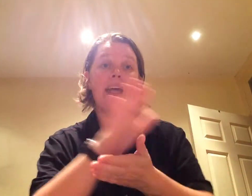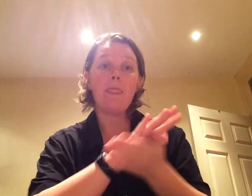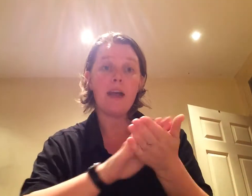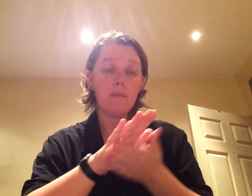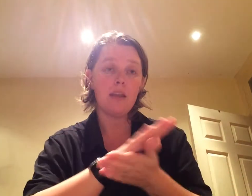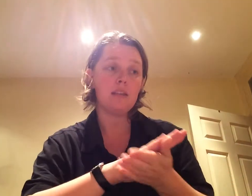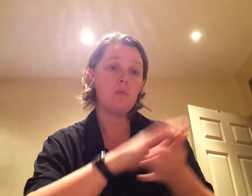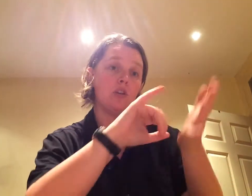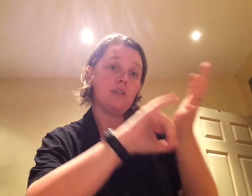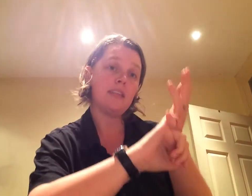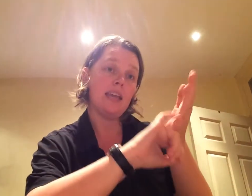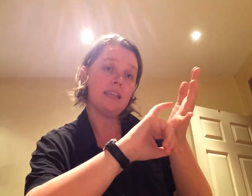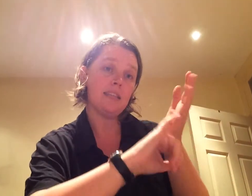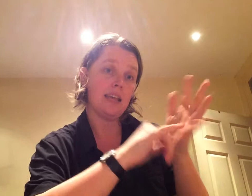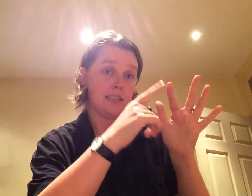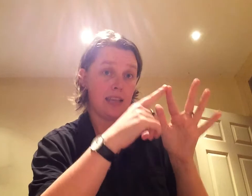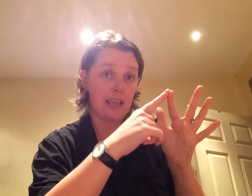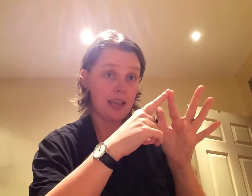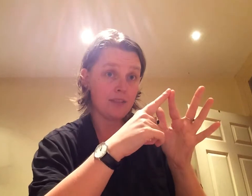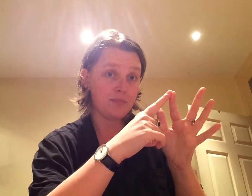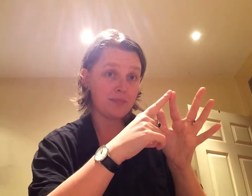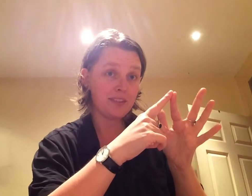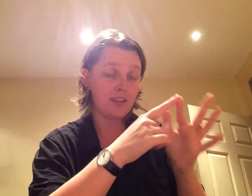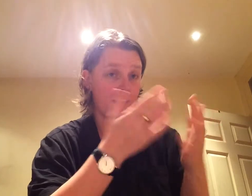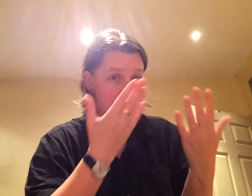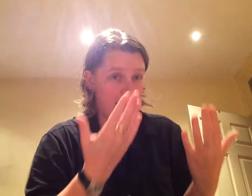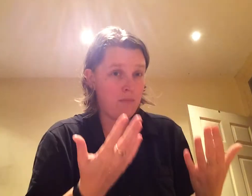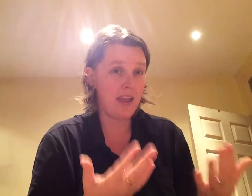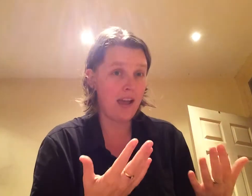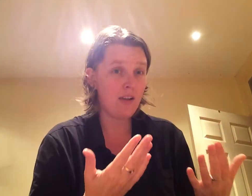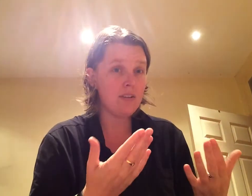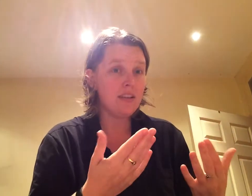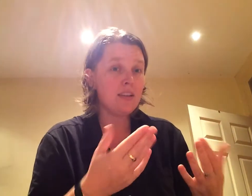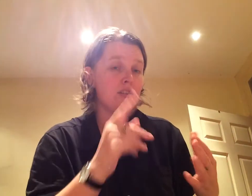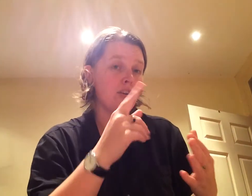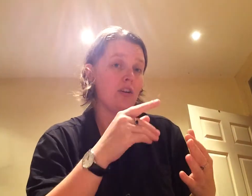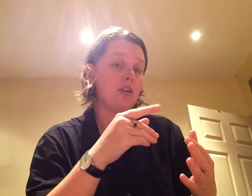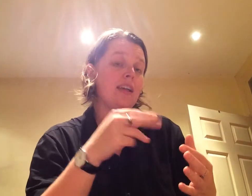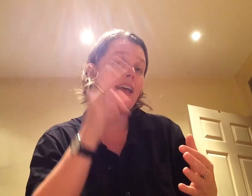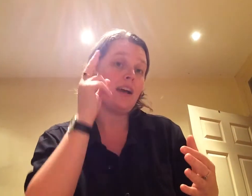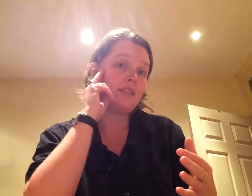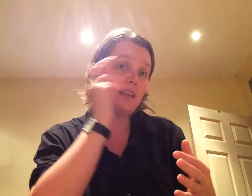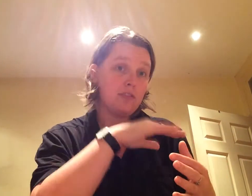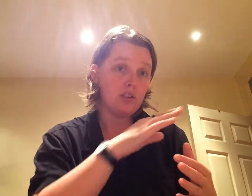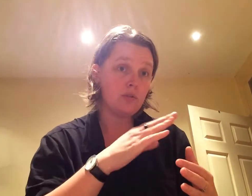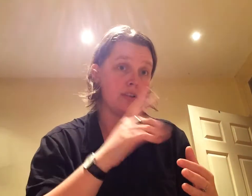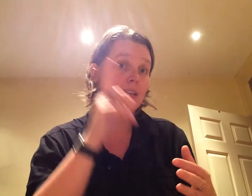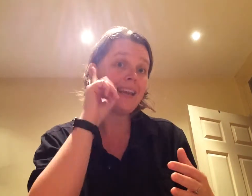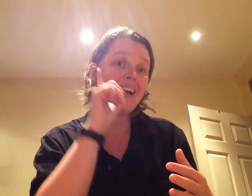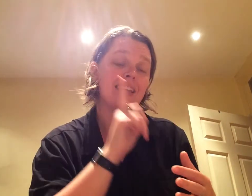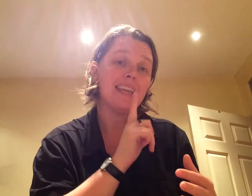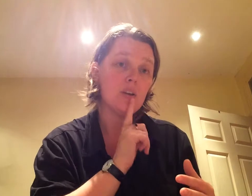and that means we use SSE like I am now, so our deaf children and our